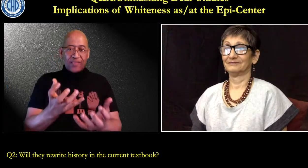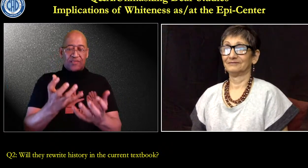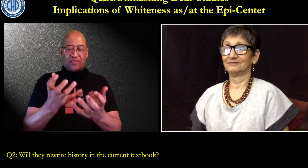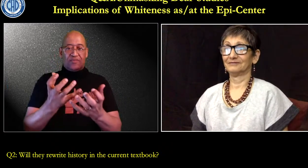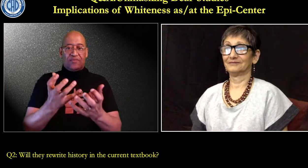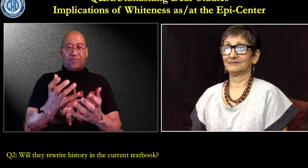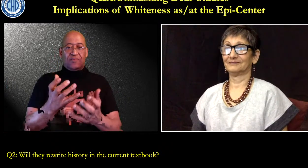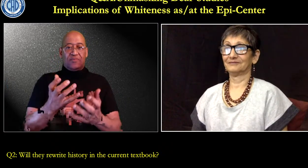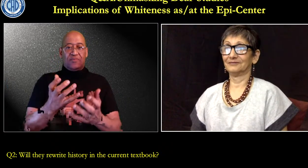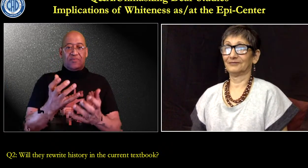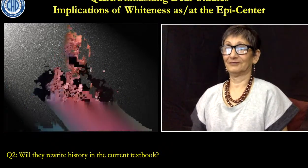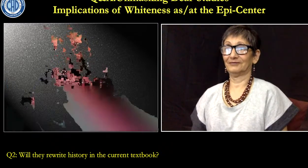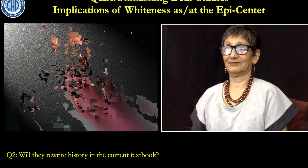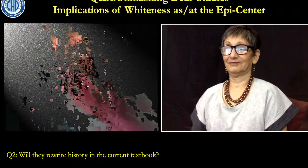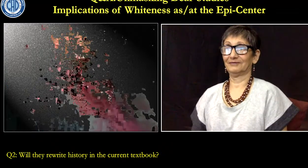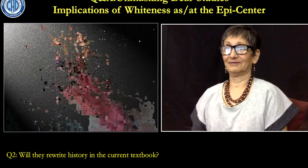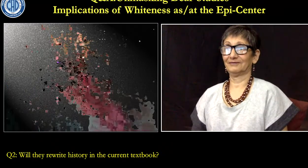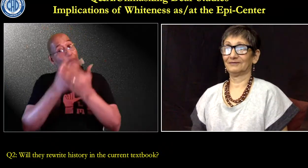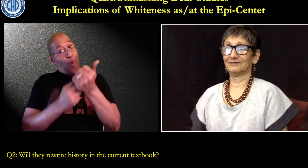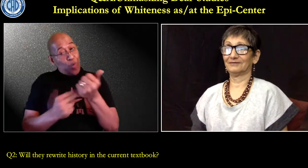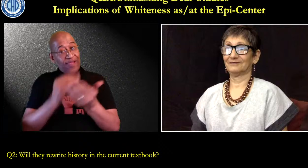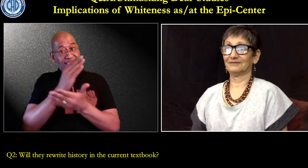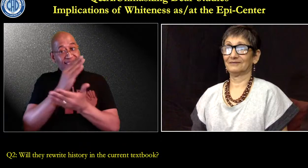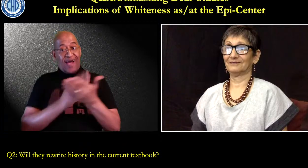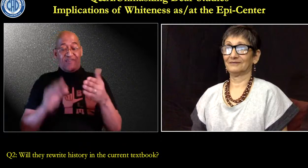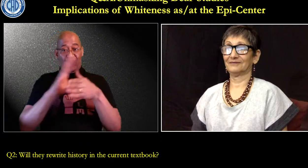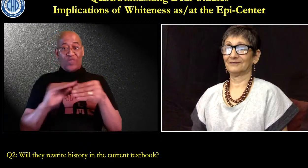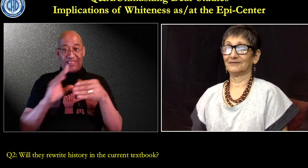honestly, if we really want